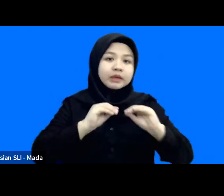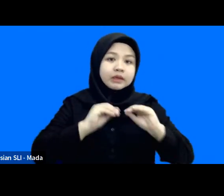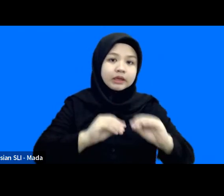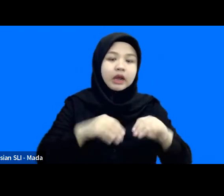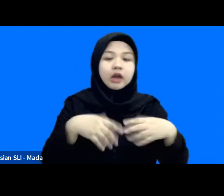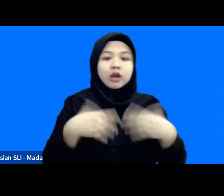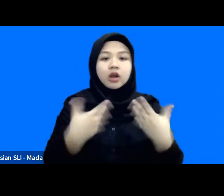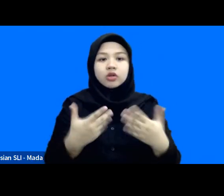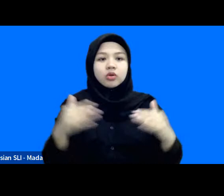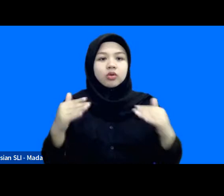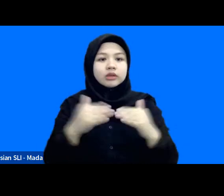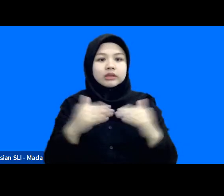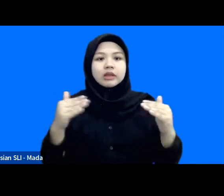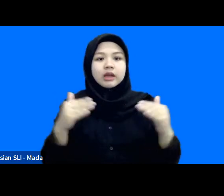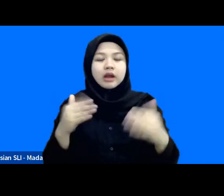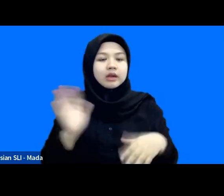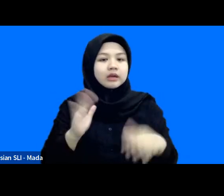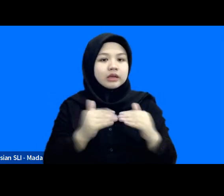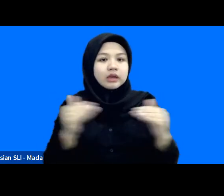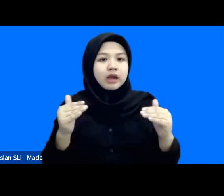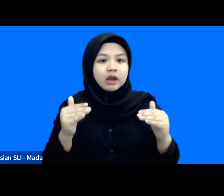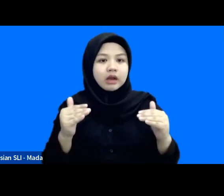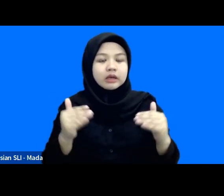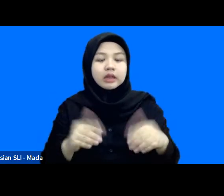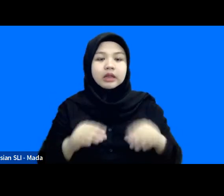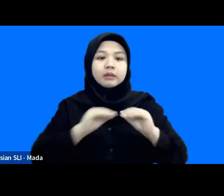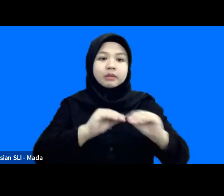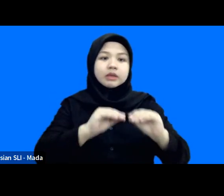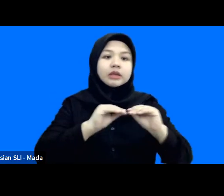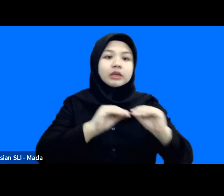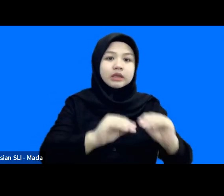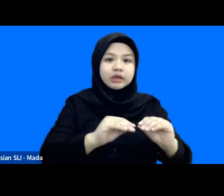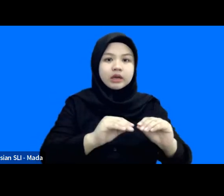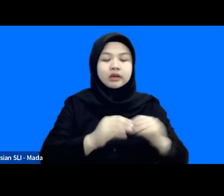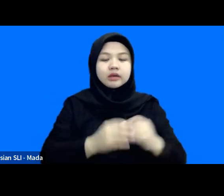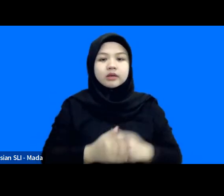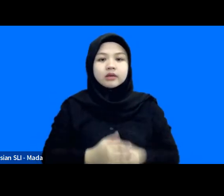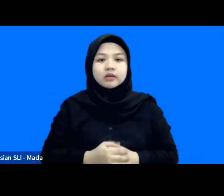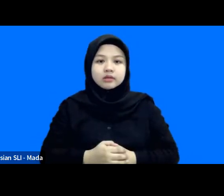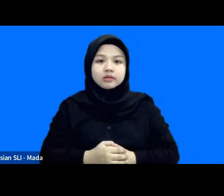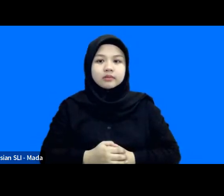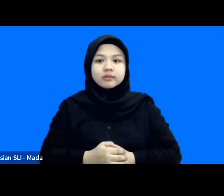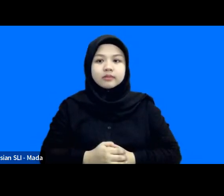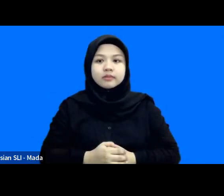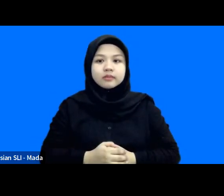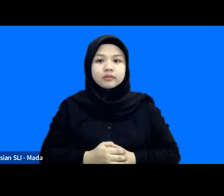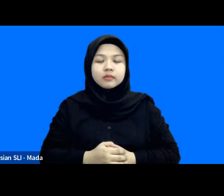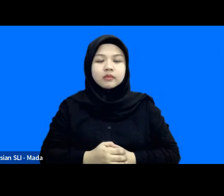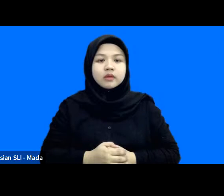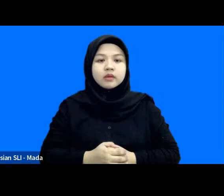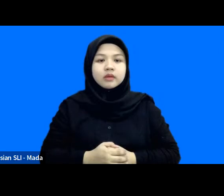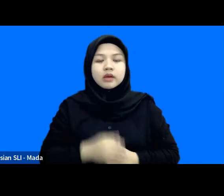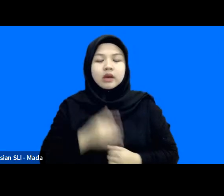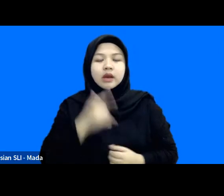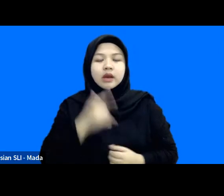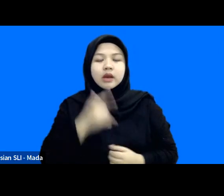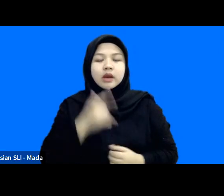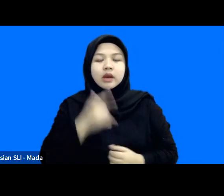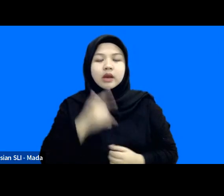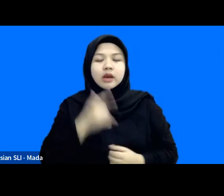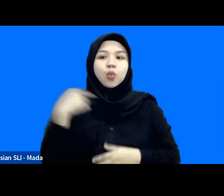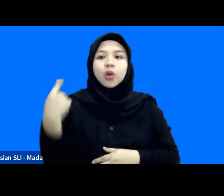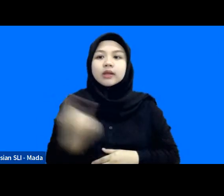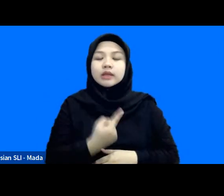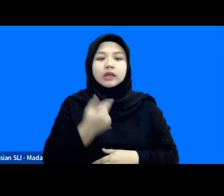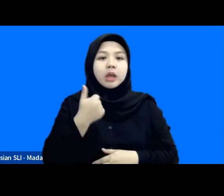in an extensive manner. It is imperative for us to not only continue, but reinforce initiatives proposed during the